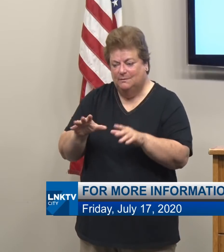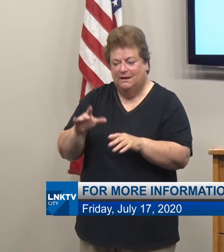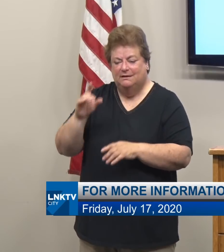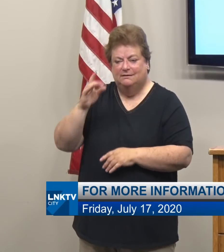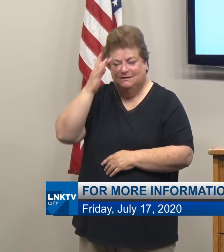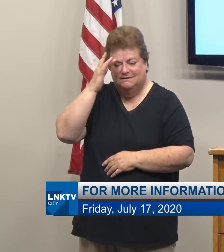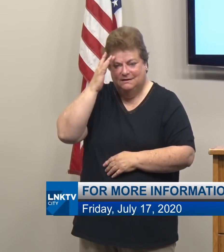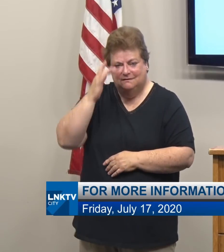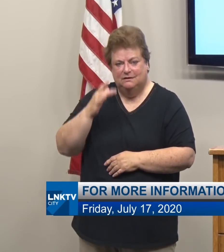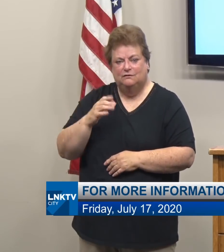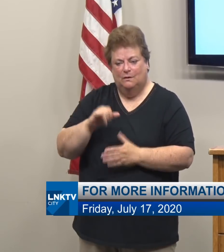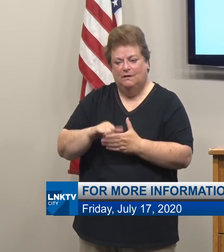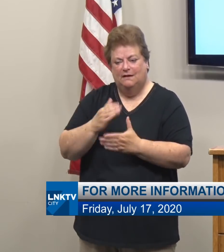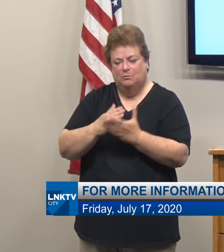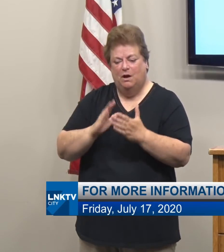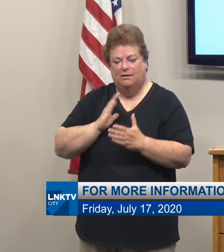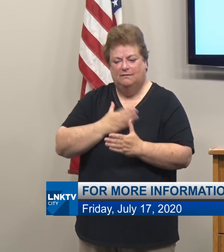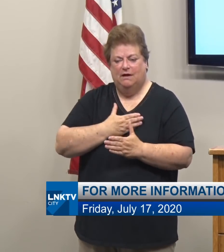department.